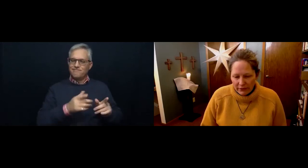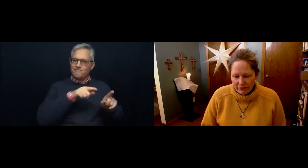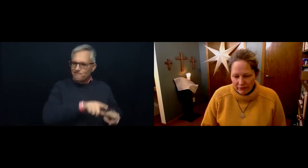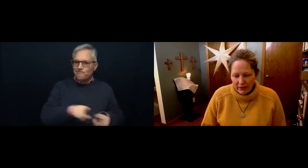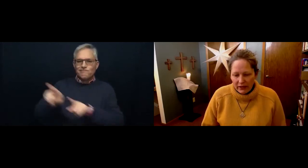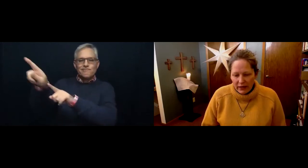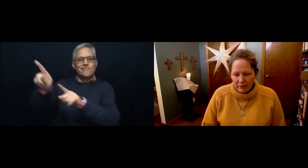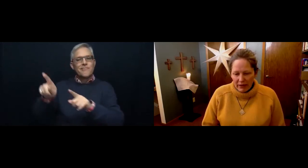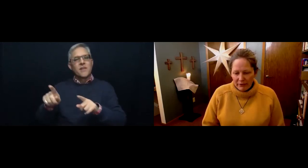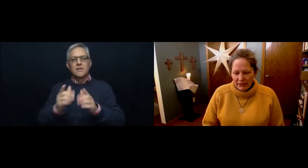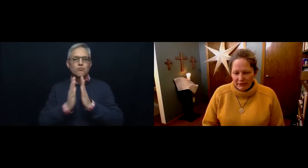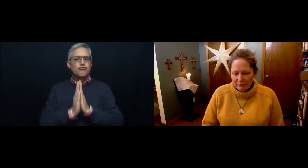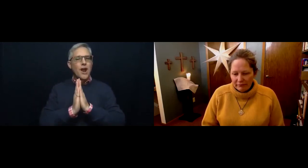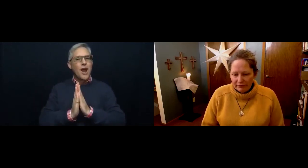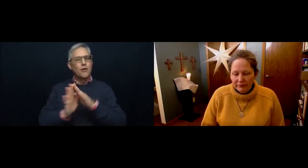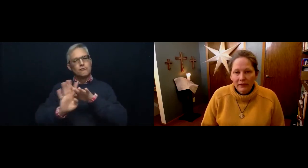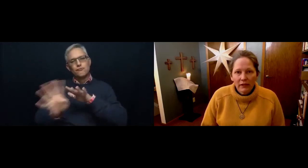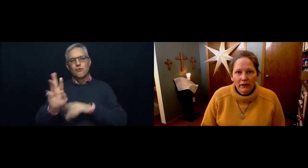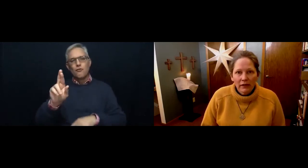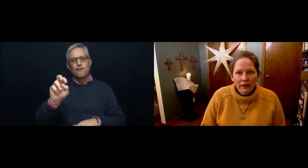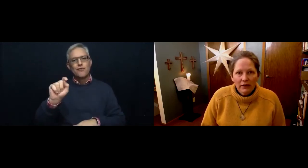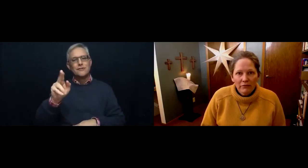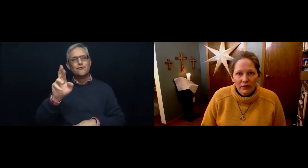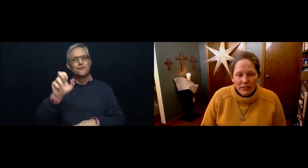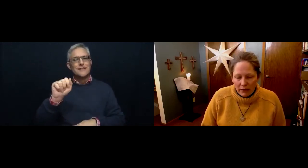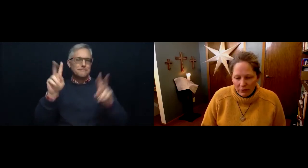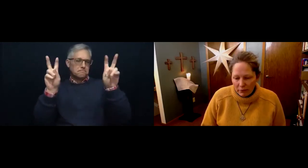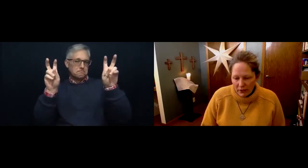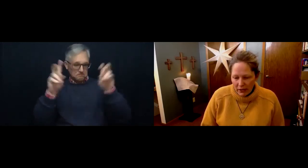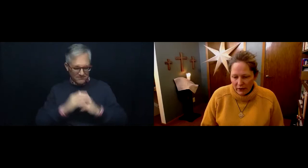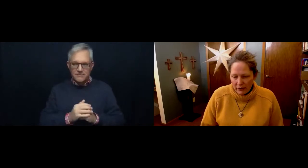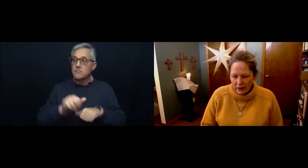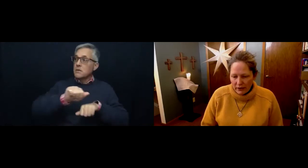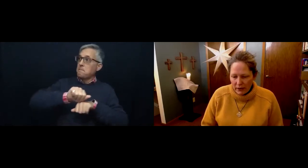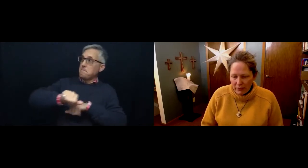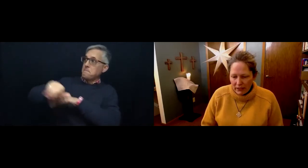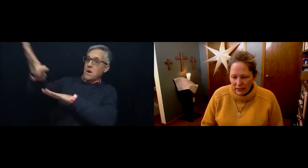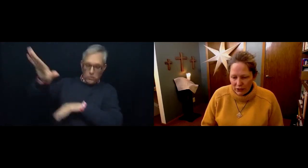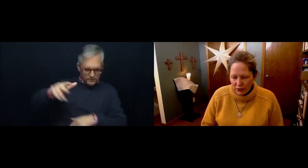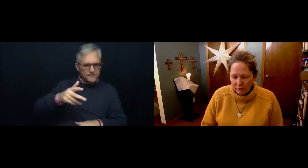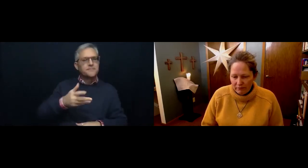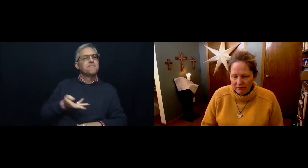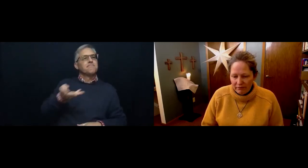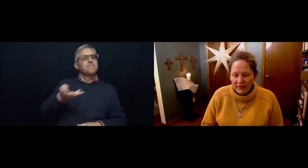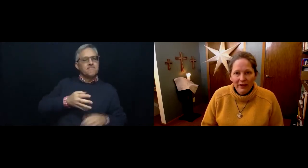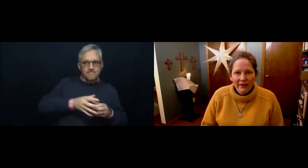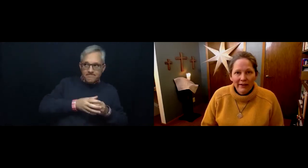retreat. They climb the mountain for a time of prayer and meditation.